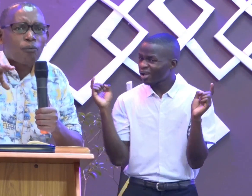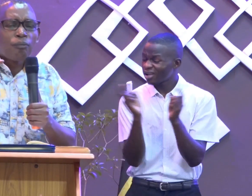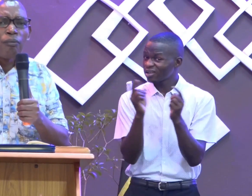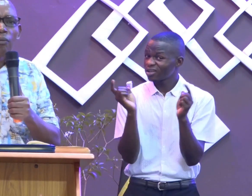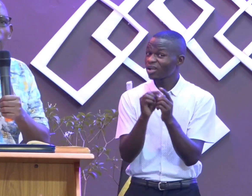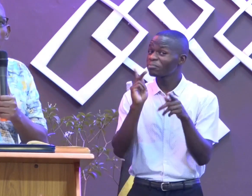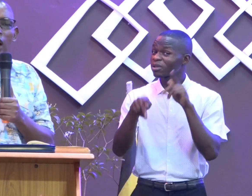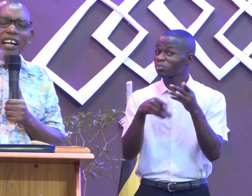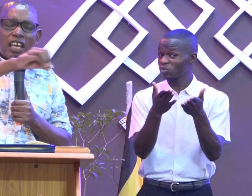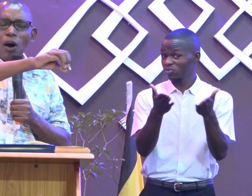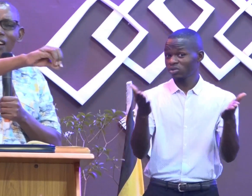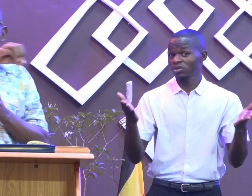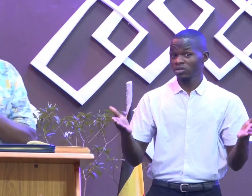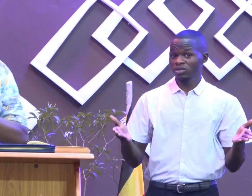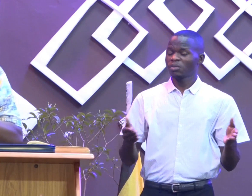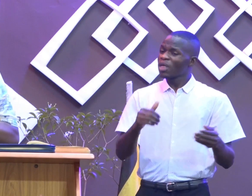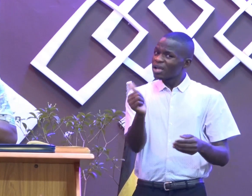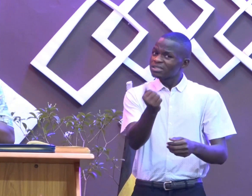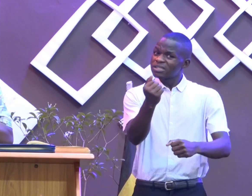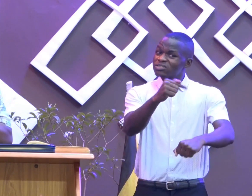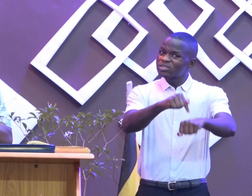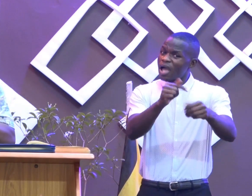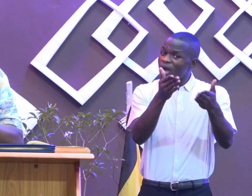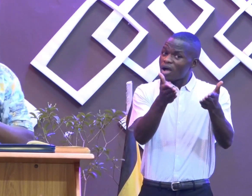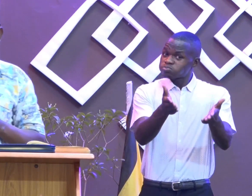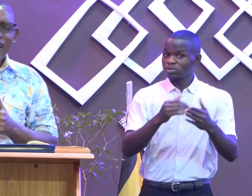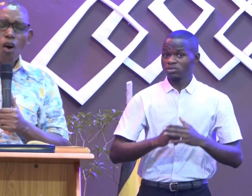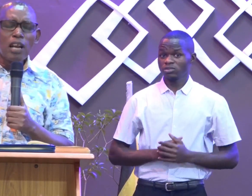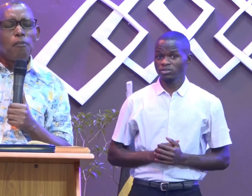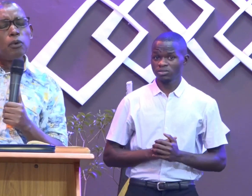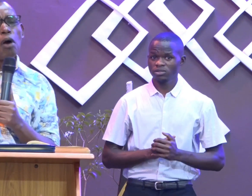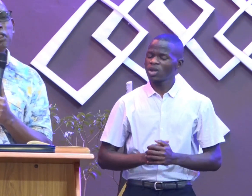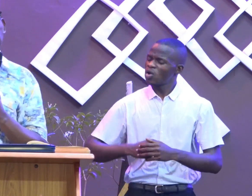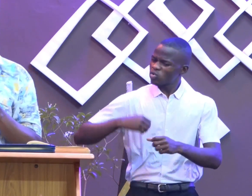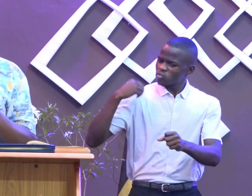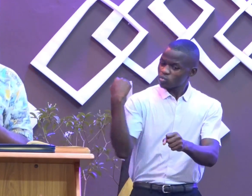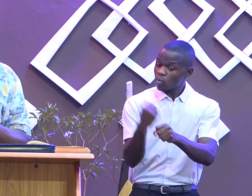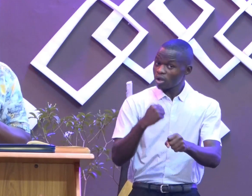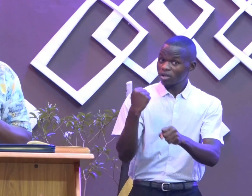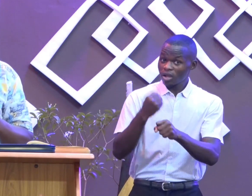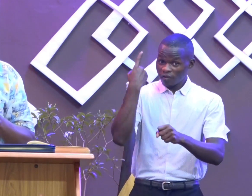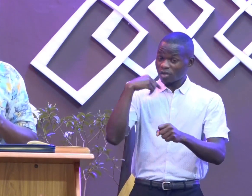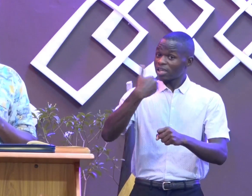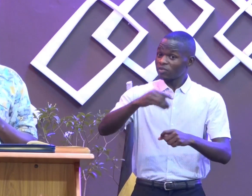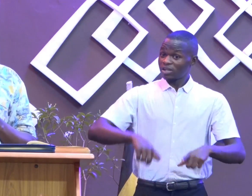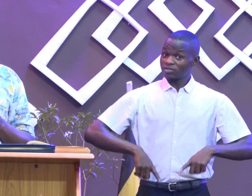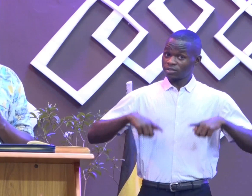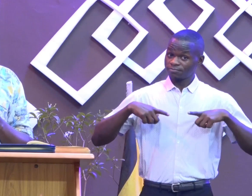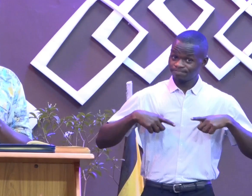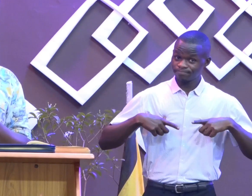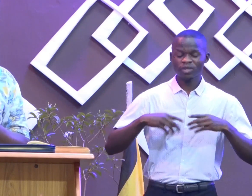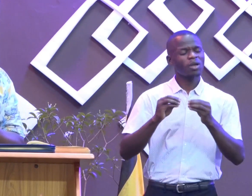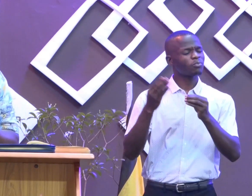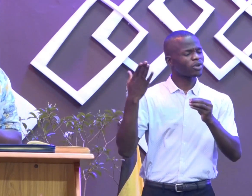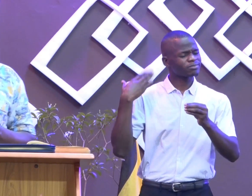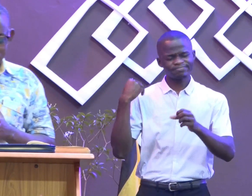abo. Ng'ate waaliwo omukisa okolerera obulamu buli obutavunda. Ab'emikwano